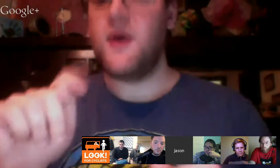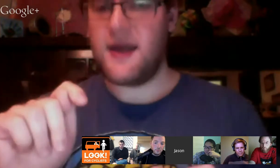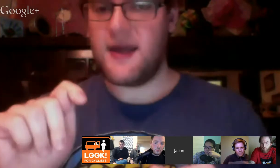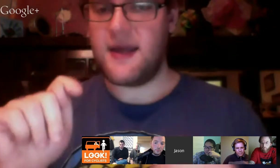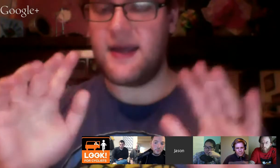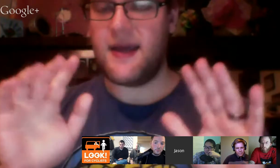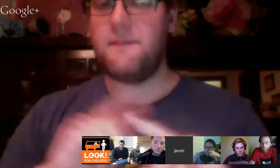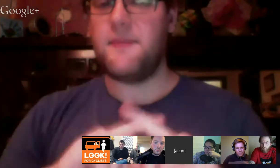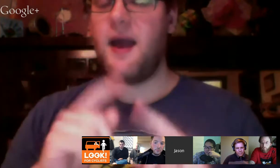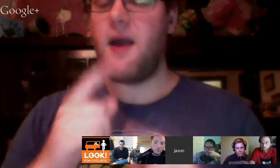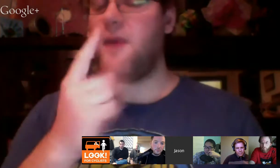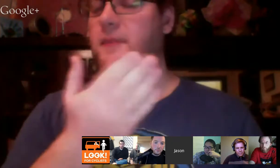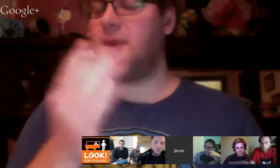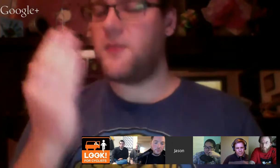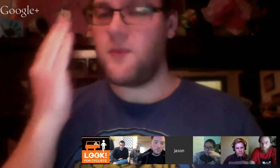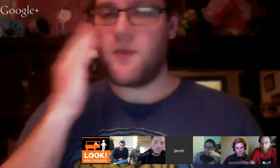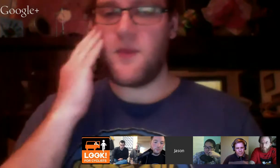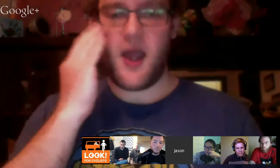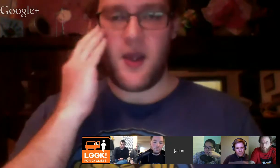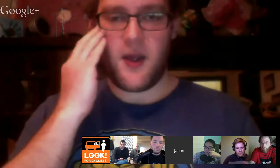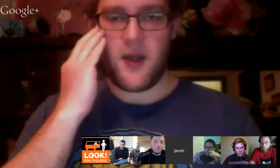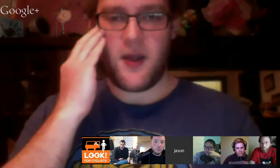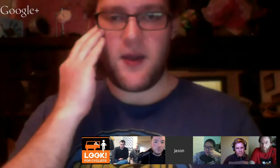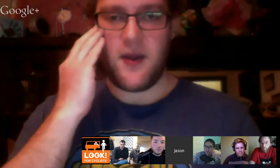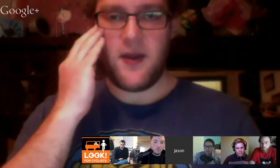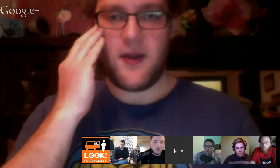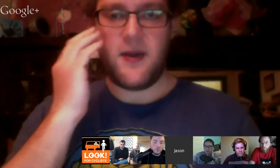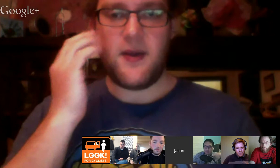design or the developer tools.